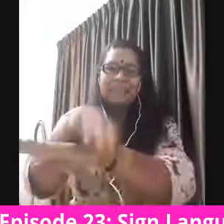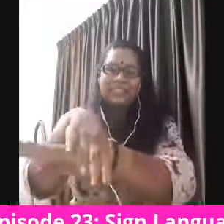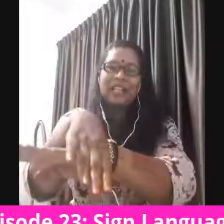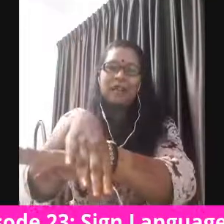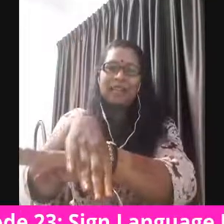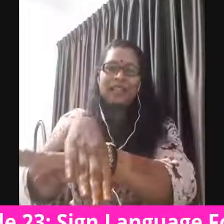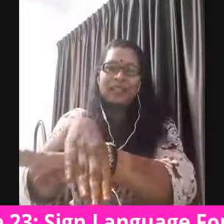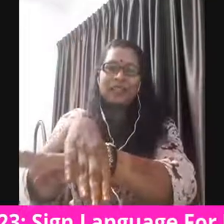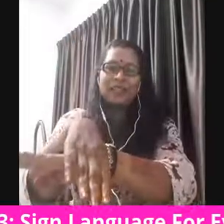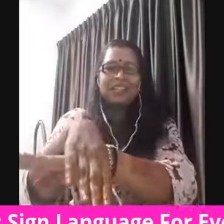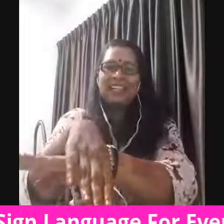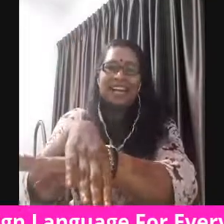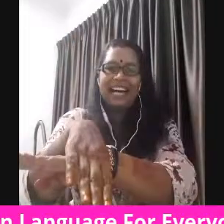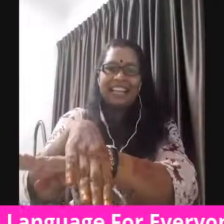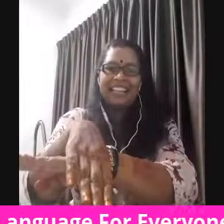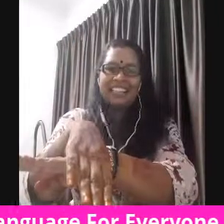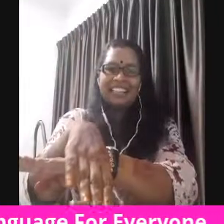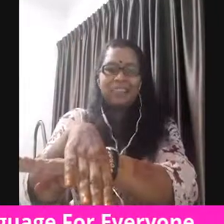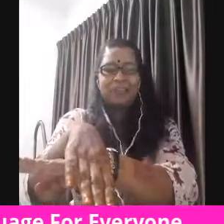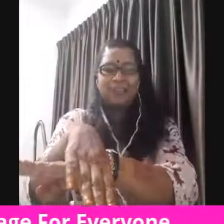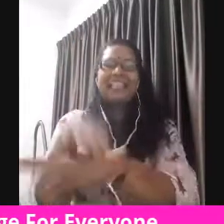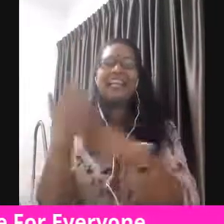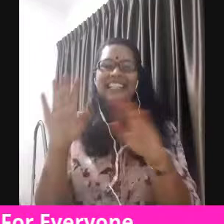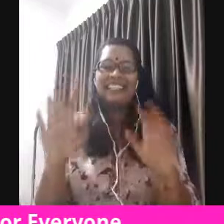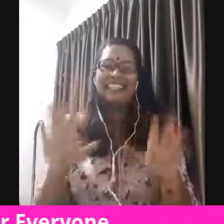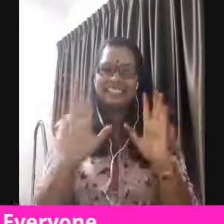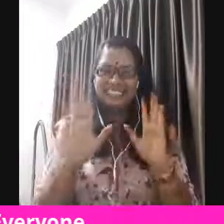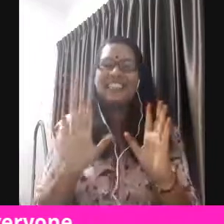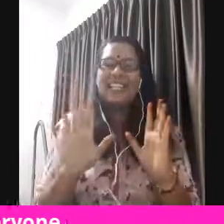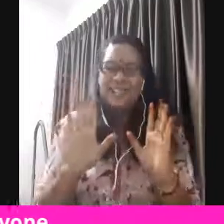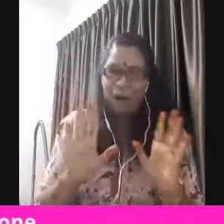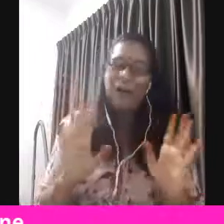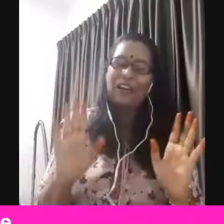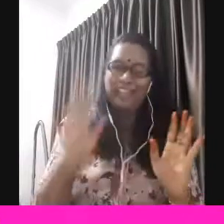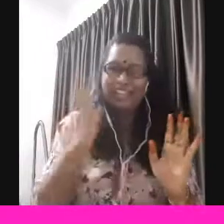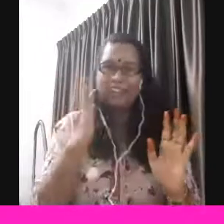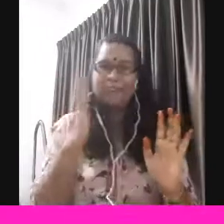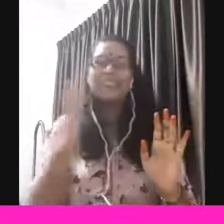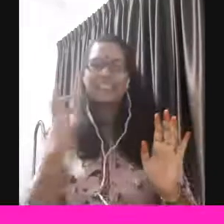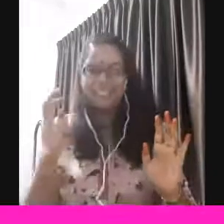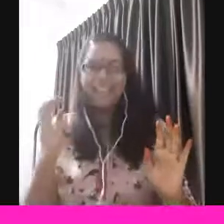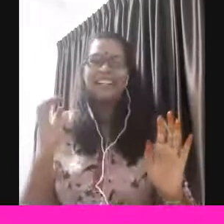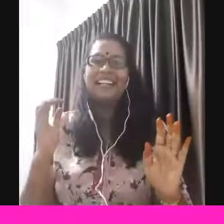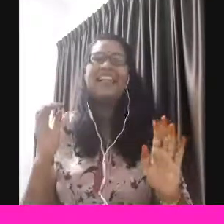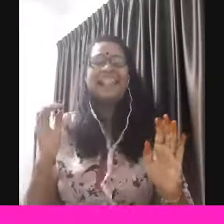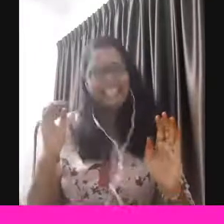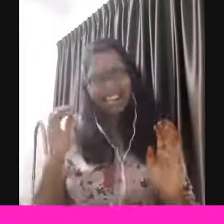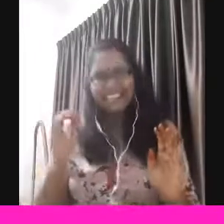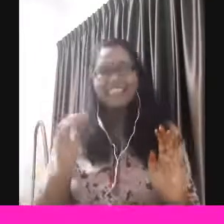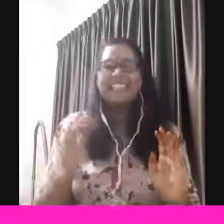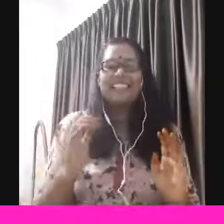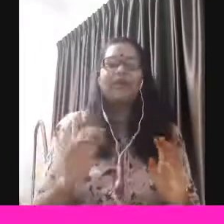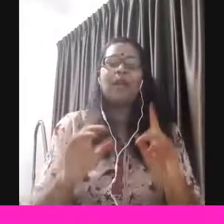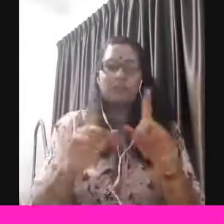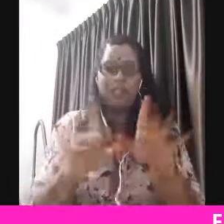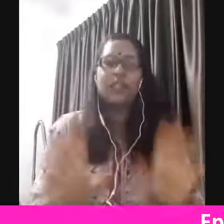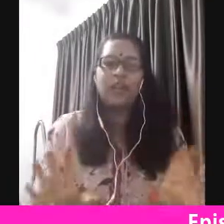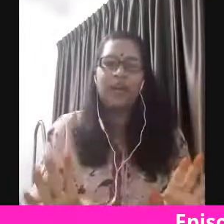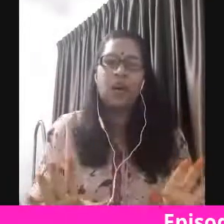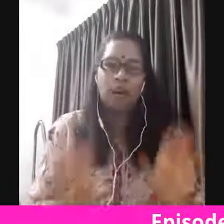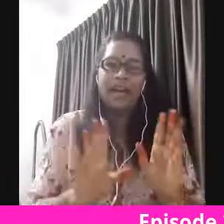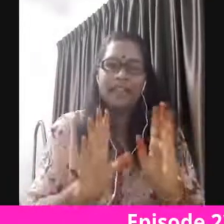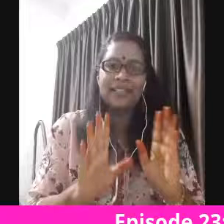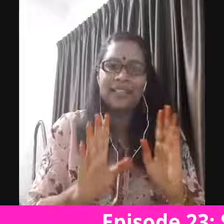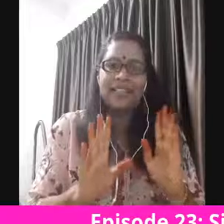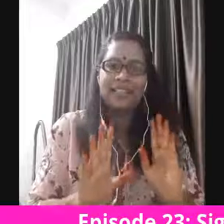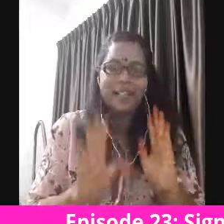and sun go back to the sun go back. Sunrise. Okay. Yeah. That one I'm very